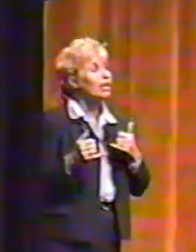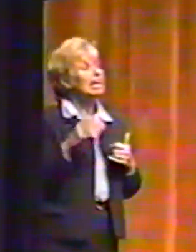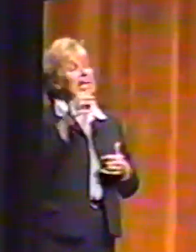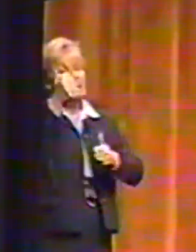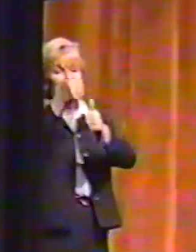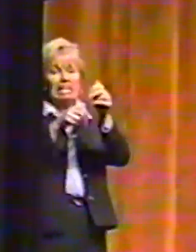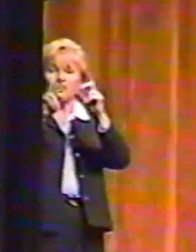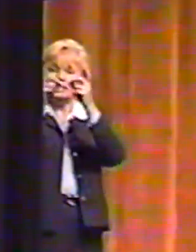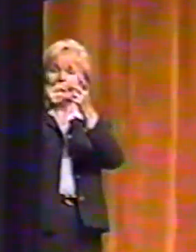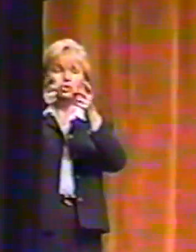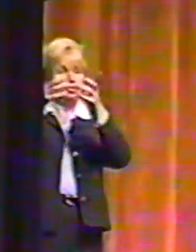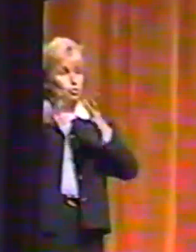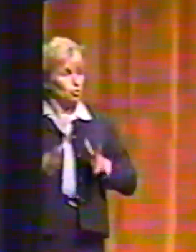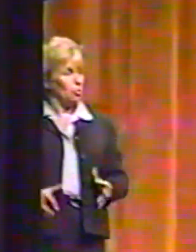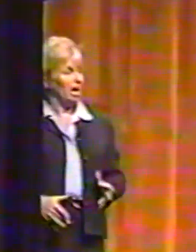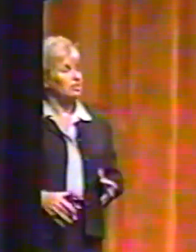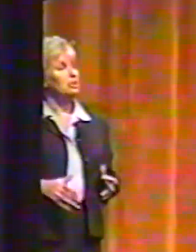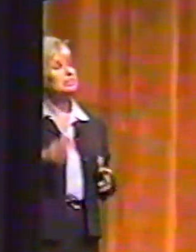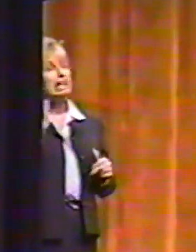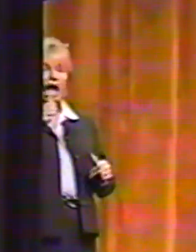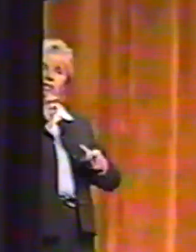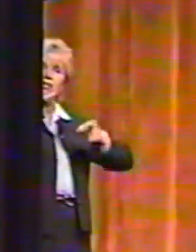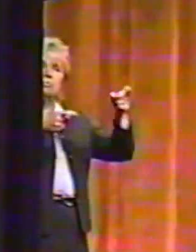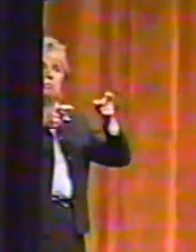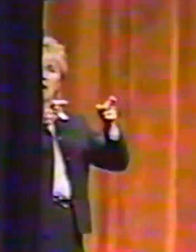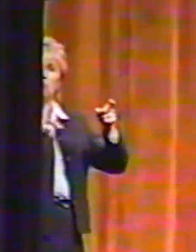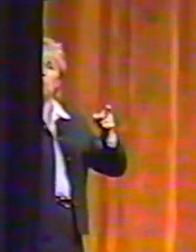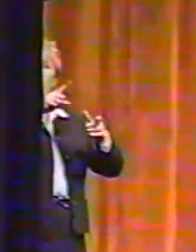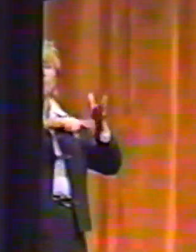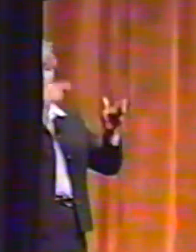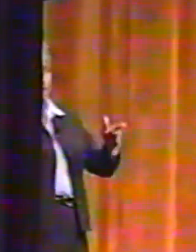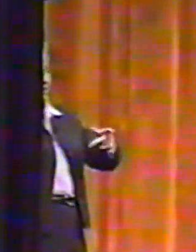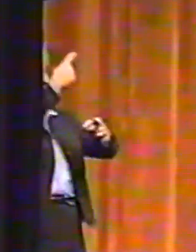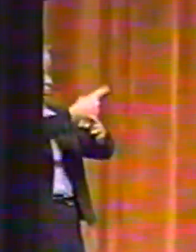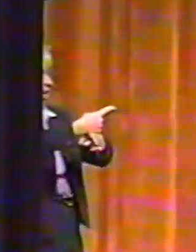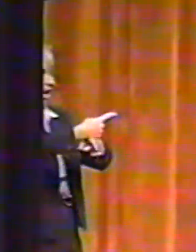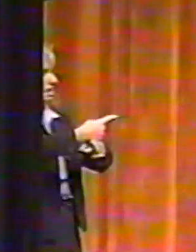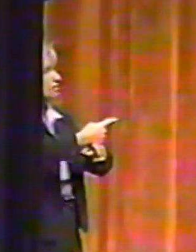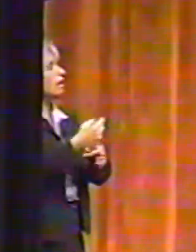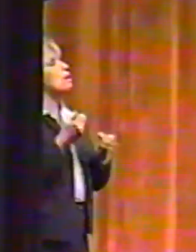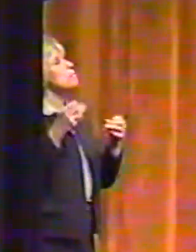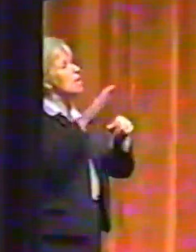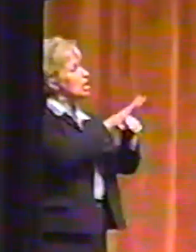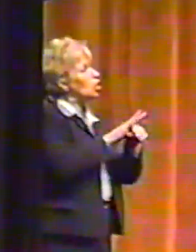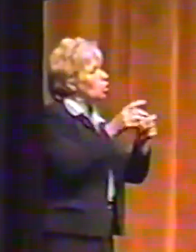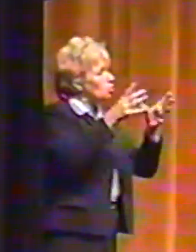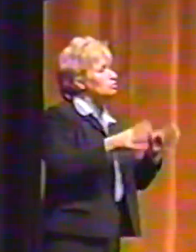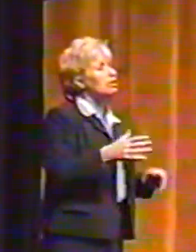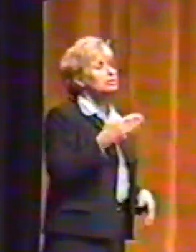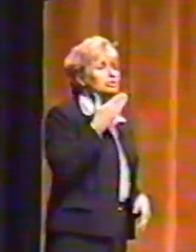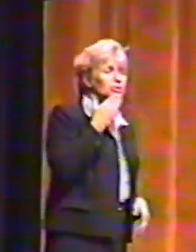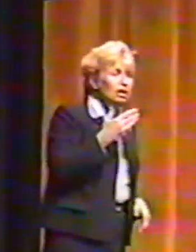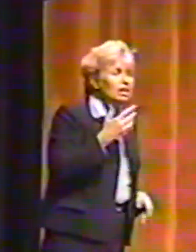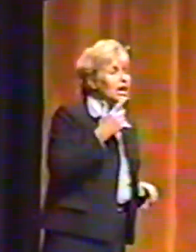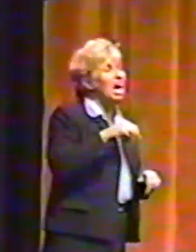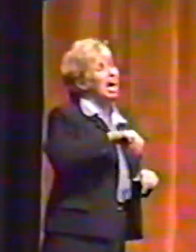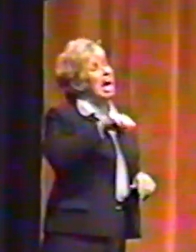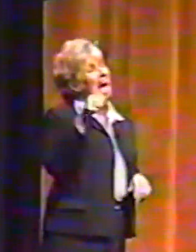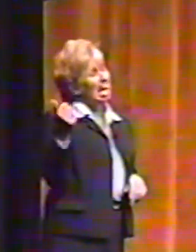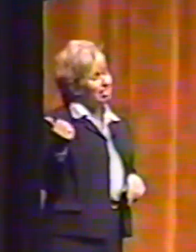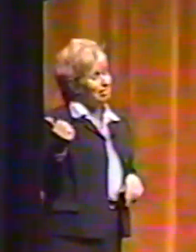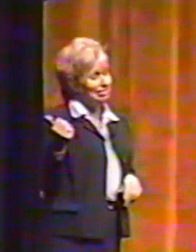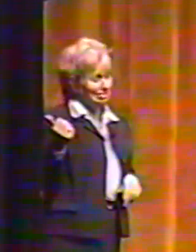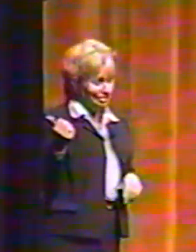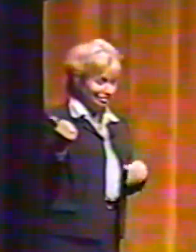fit. Now, many district directors are very good, they're very compassionate, and they try to do the best they can with a very harsh law. Others,